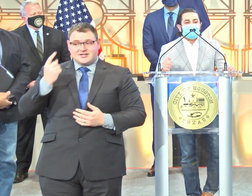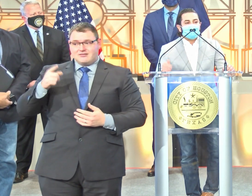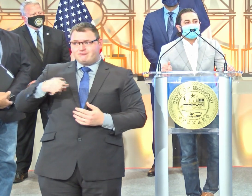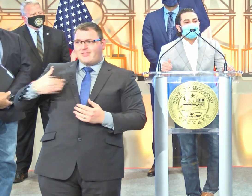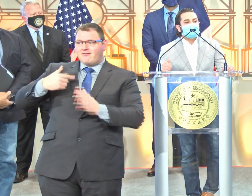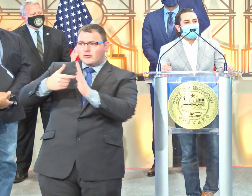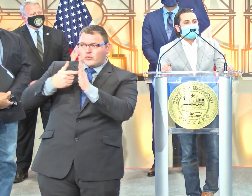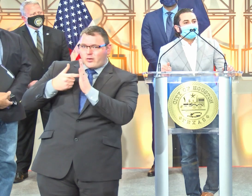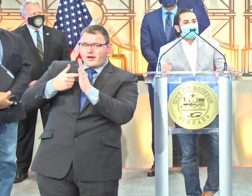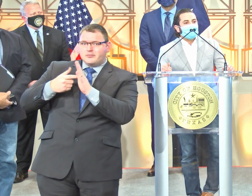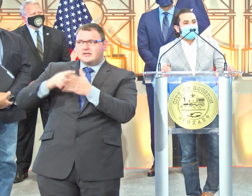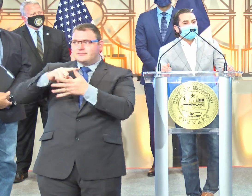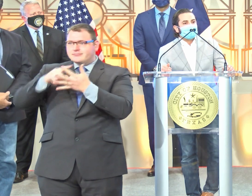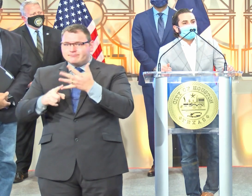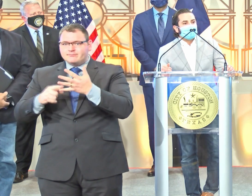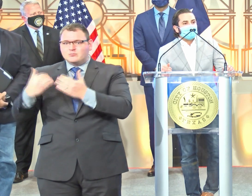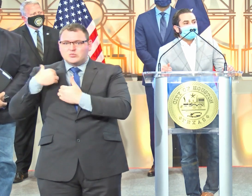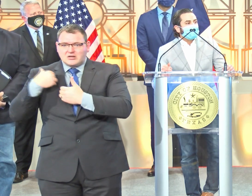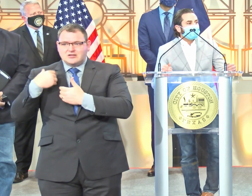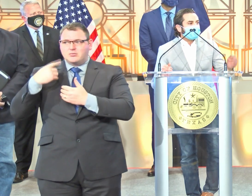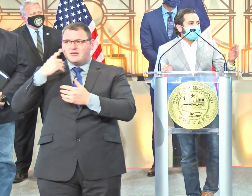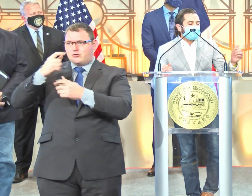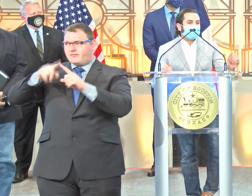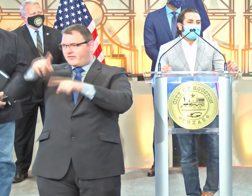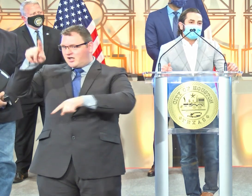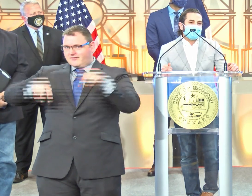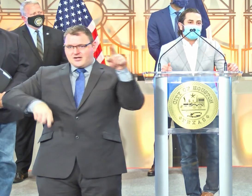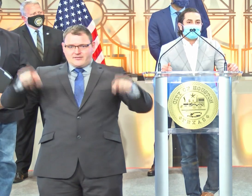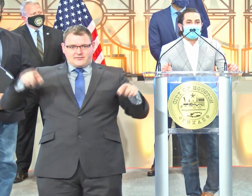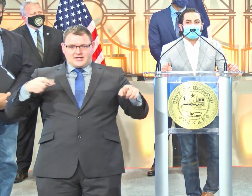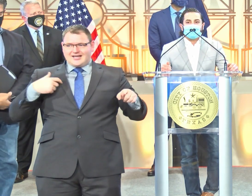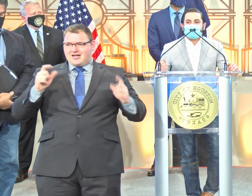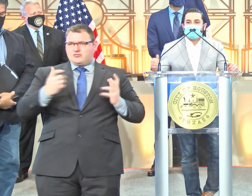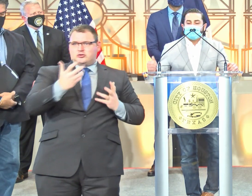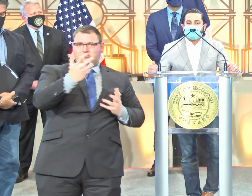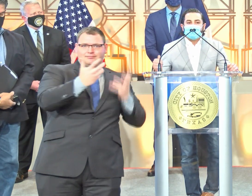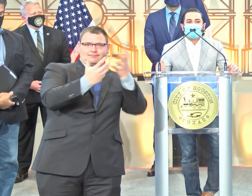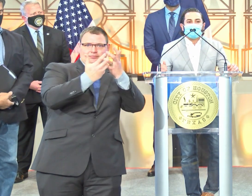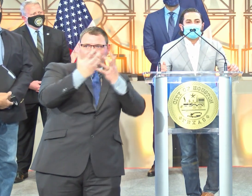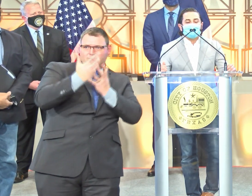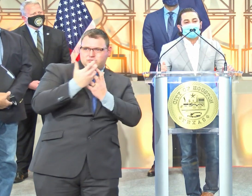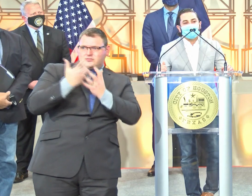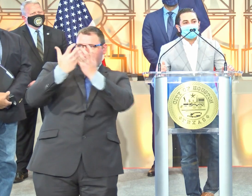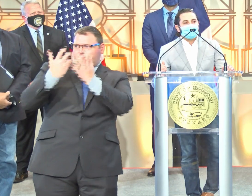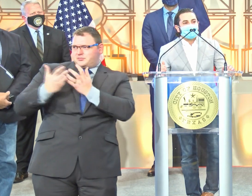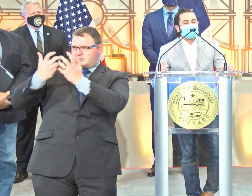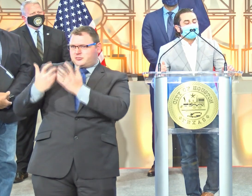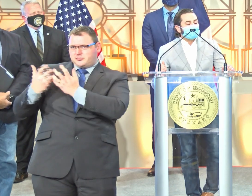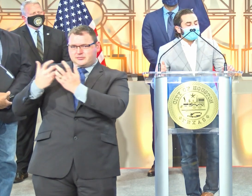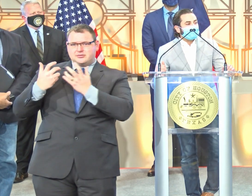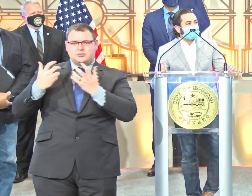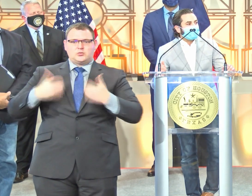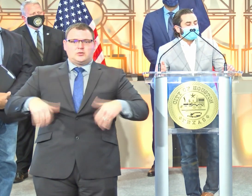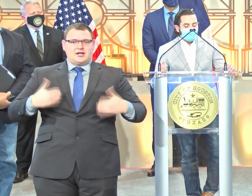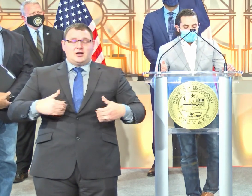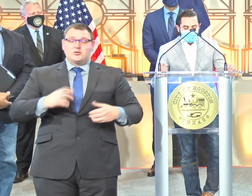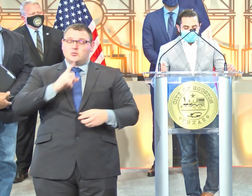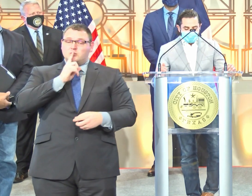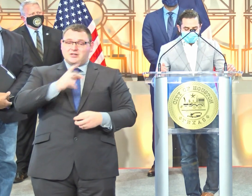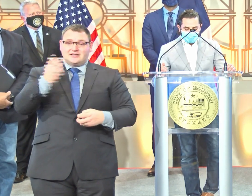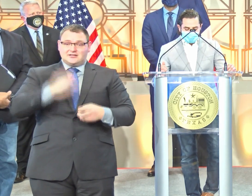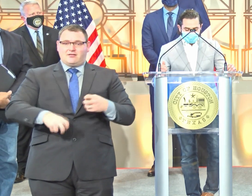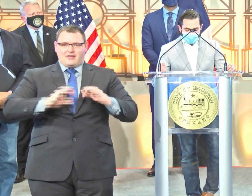our homeless system. You know, from the day one where the mayor took office, he constantly said we must move the needle